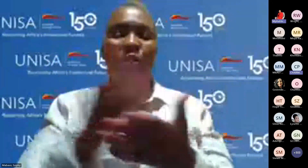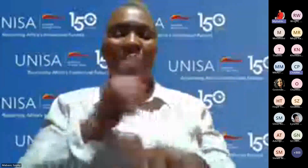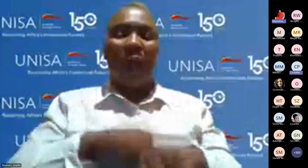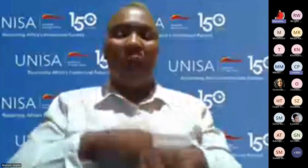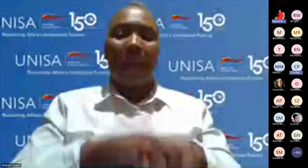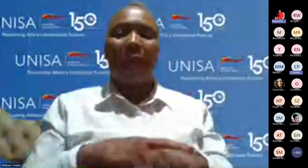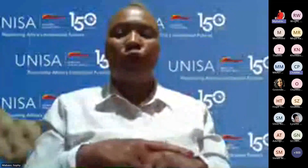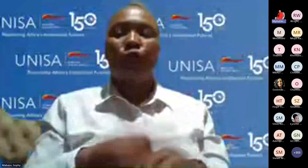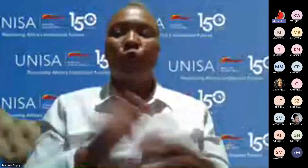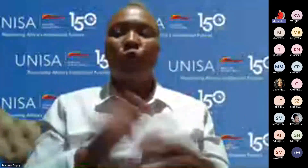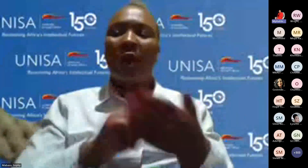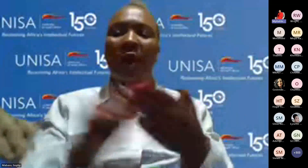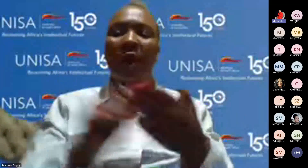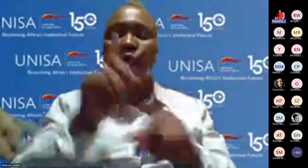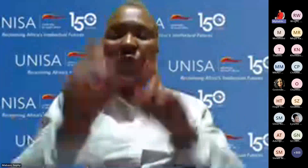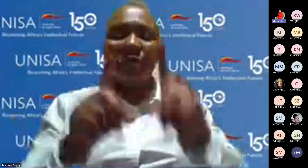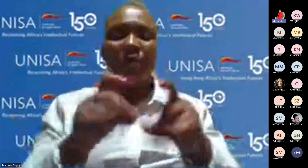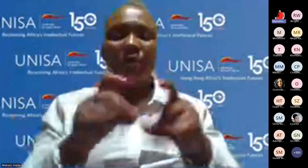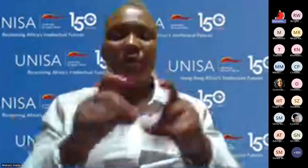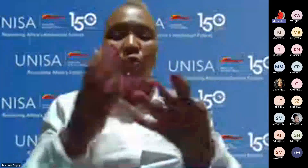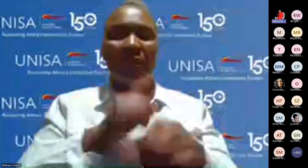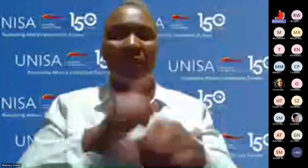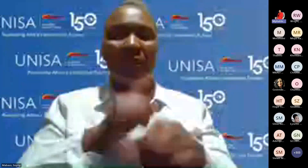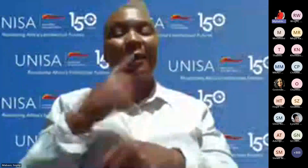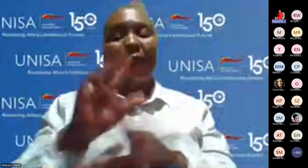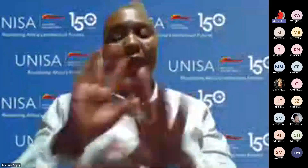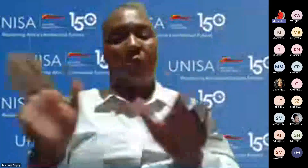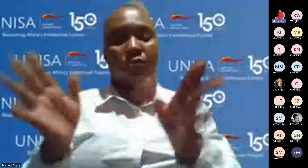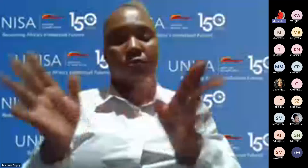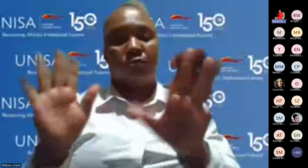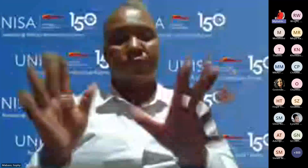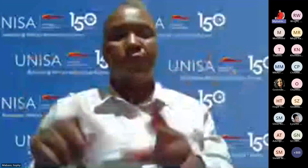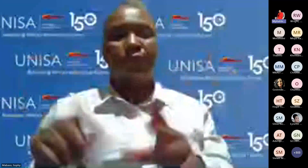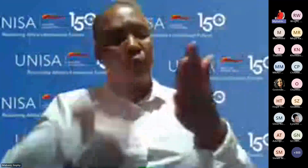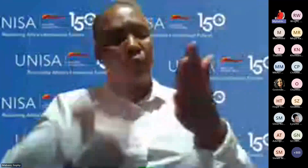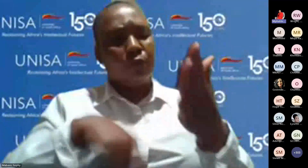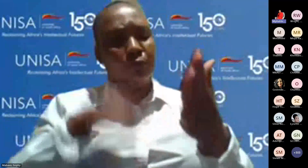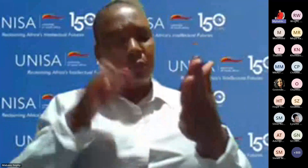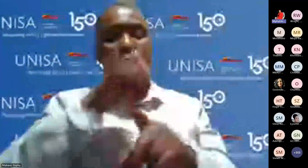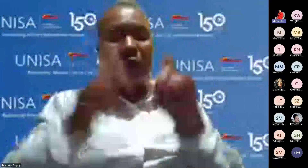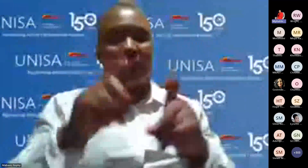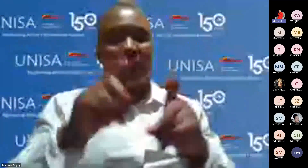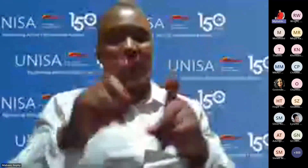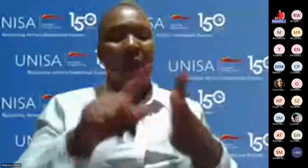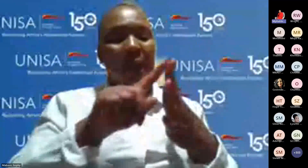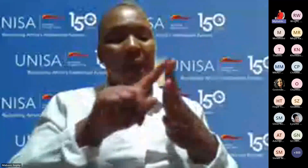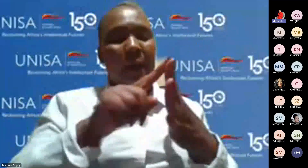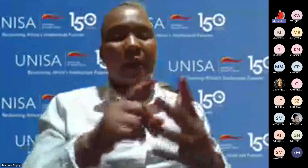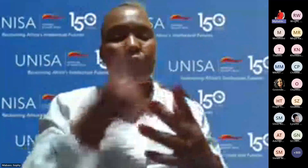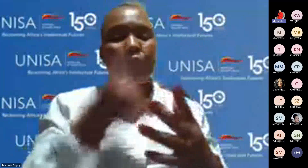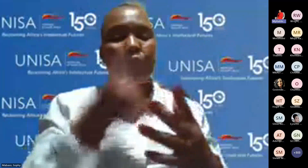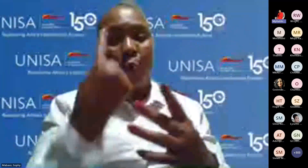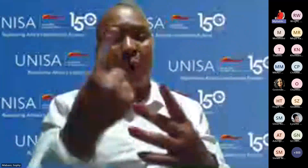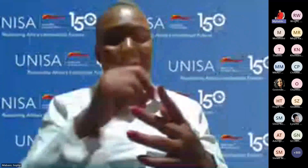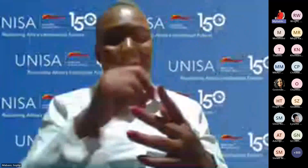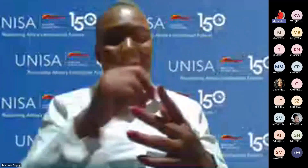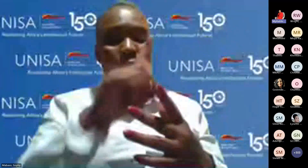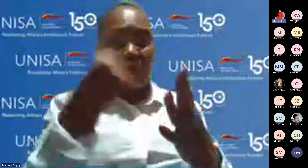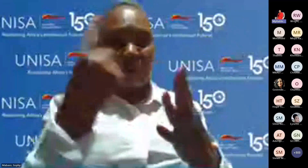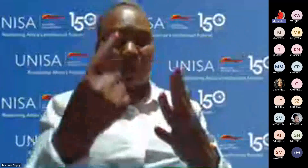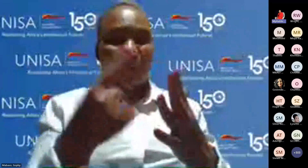As you have your question paper, look at the question, number the question. If it's question 1 or it's